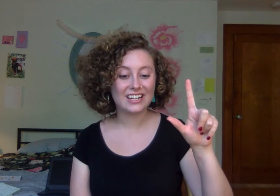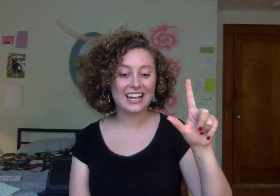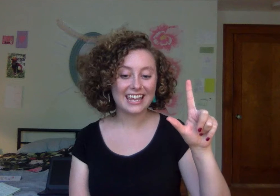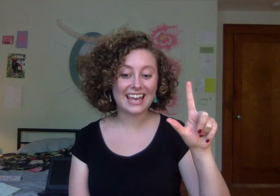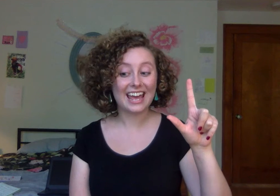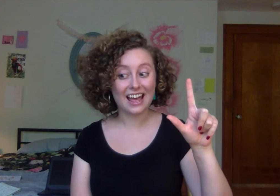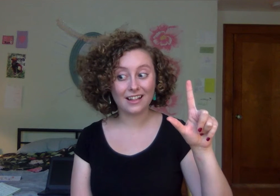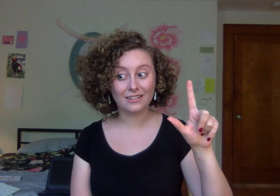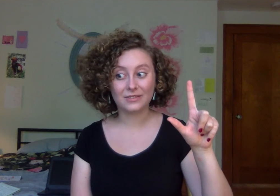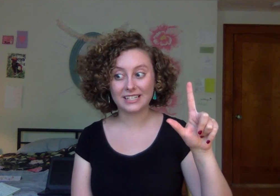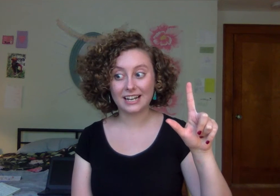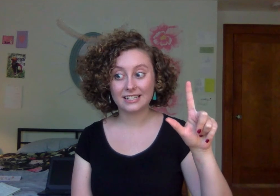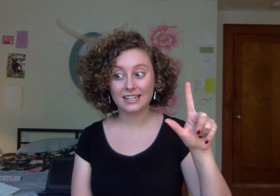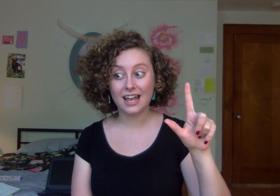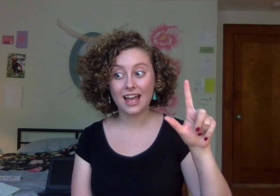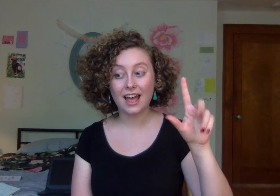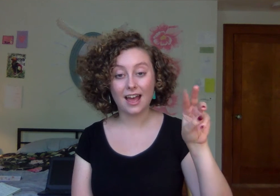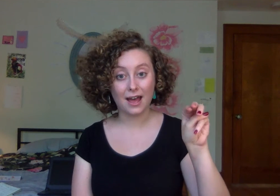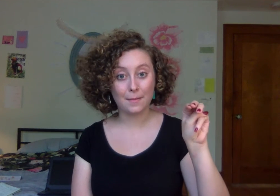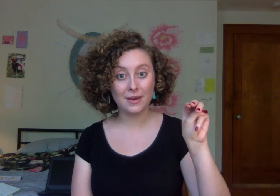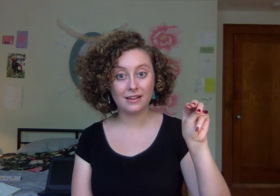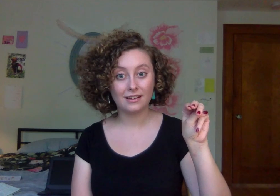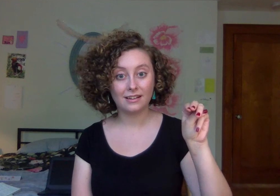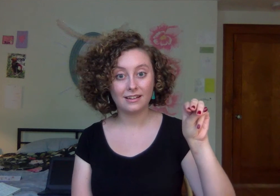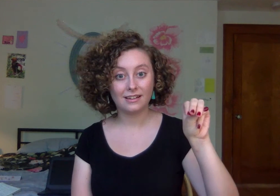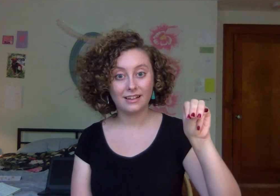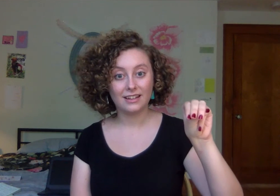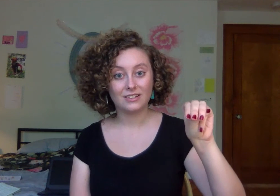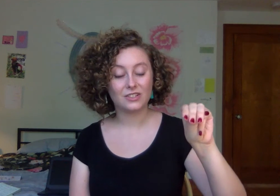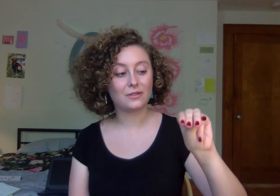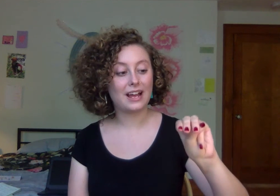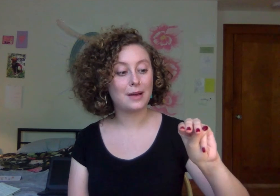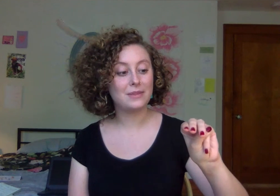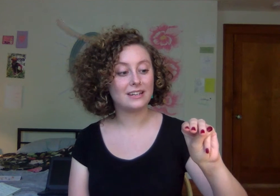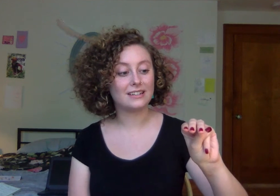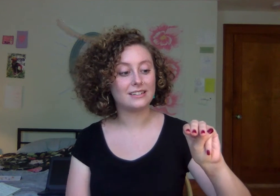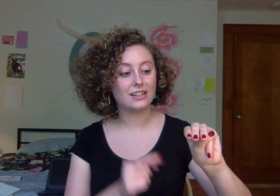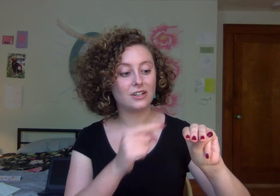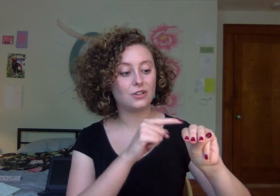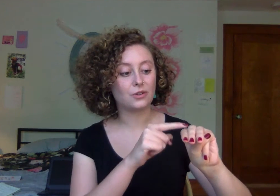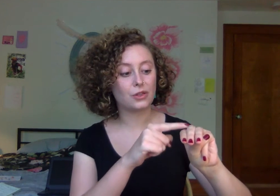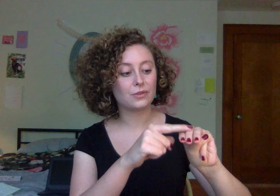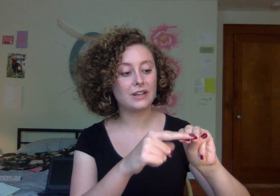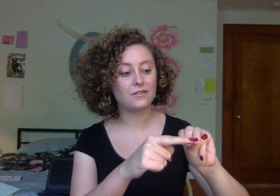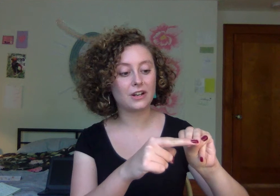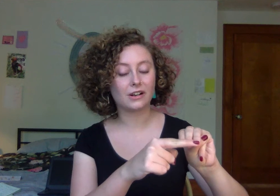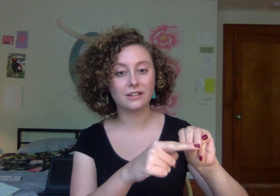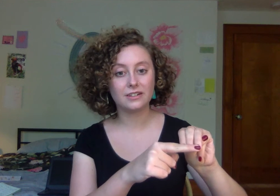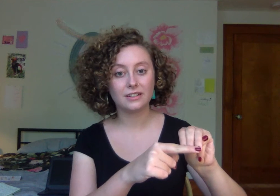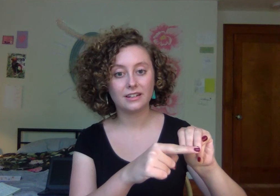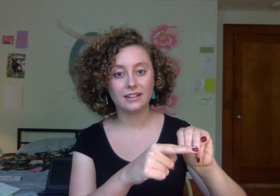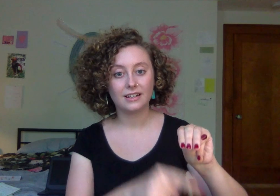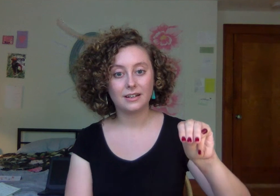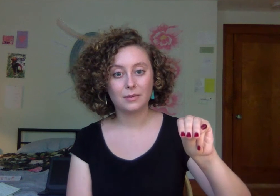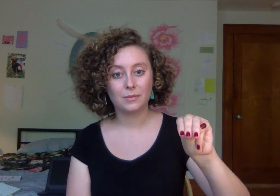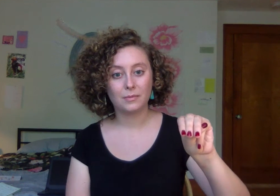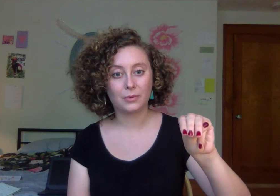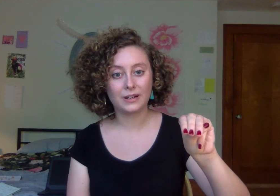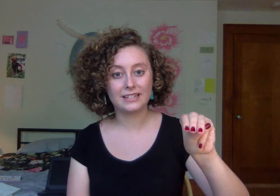J, K, L, what's next? M. So M is your three fingers pointed down